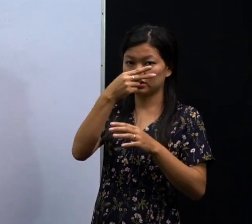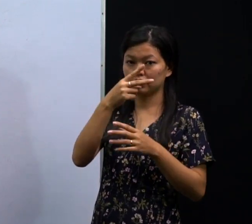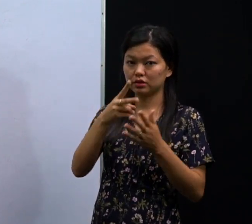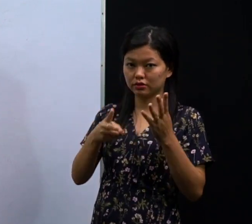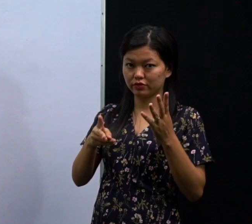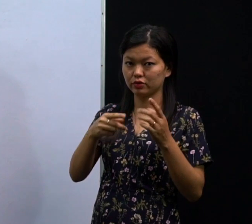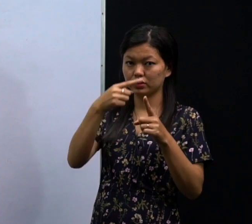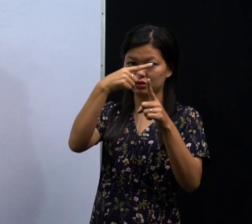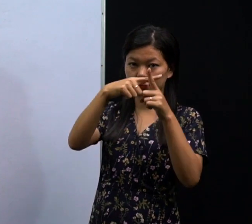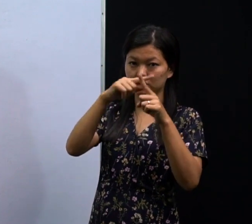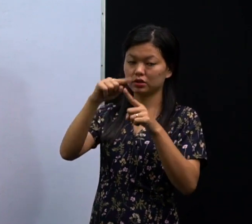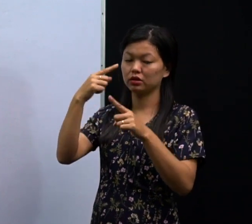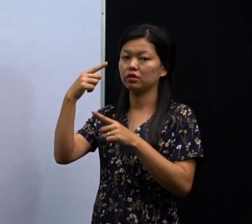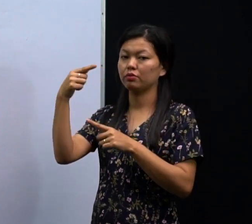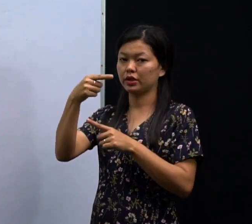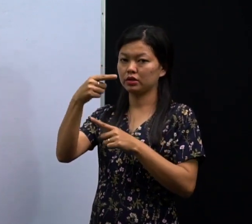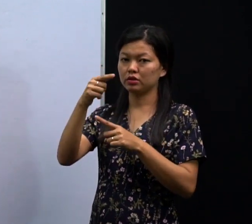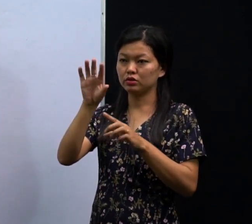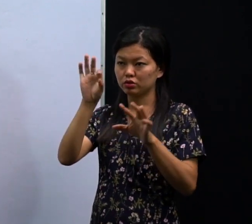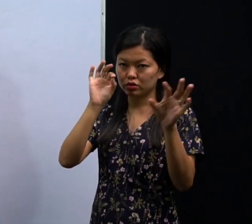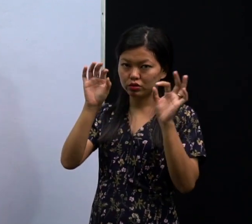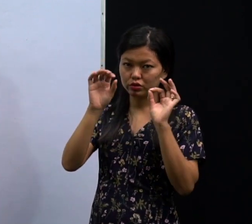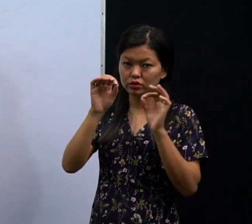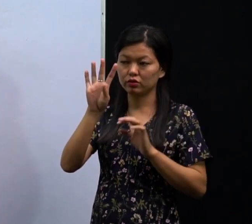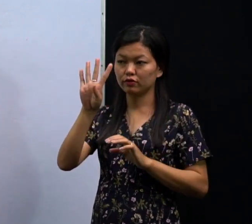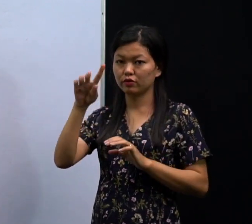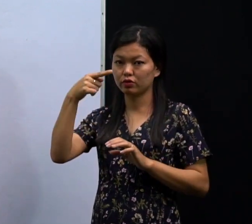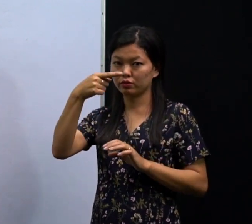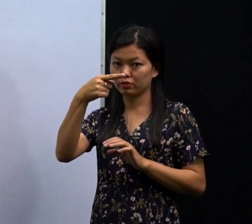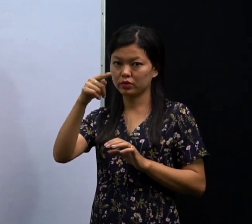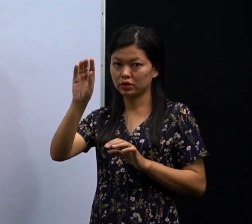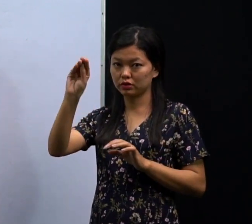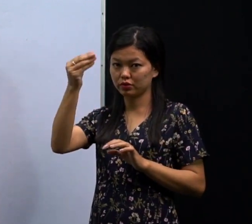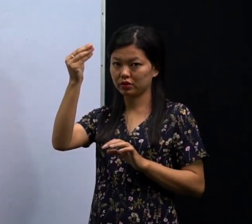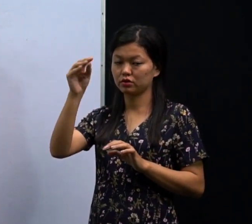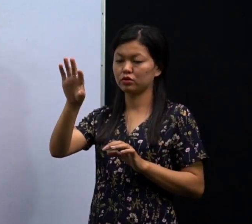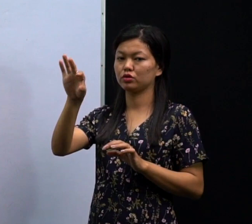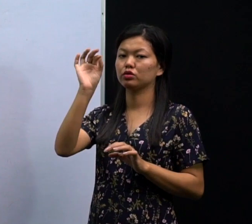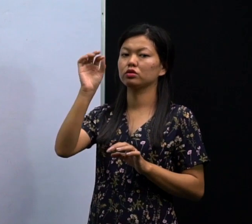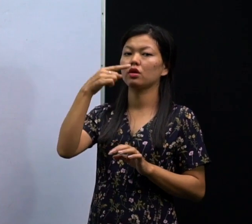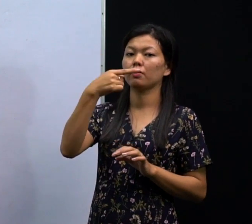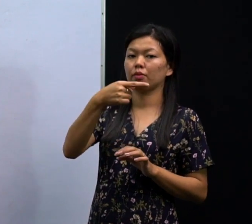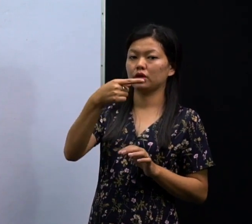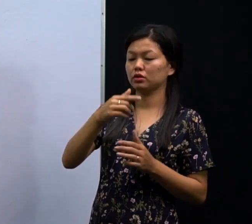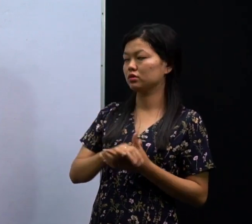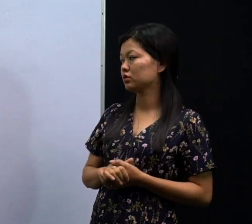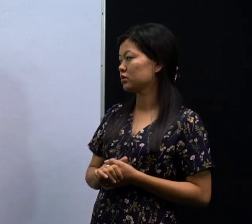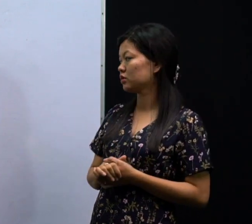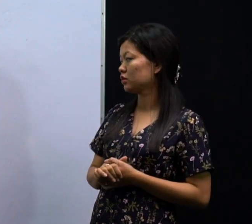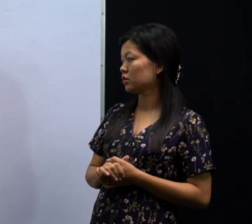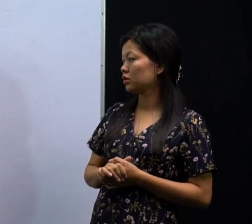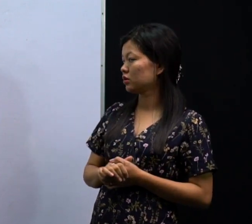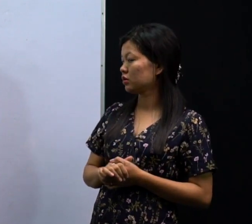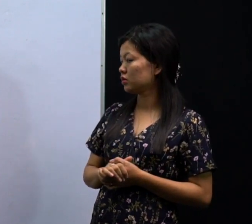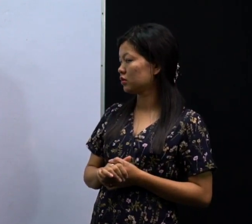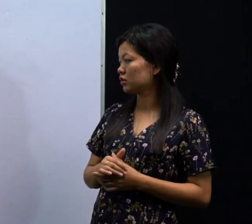this 6x and 2x, how much it is? Minus 4x. Now here we can take minus common. So